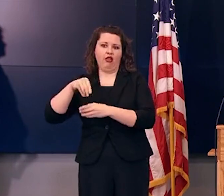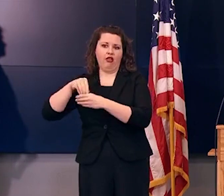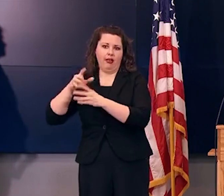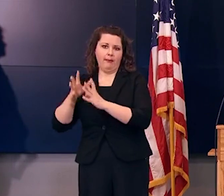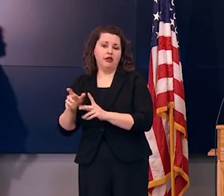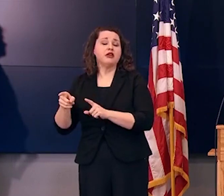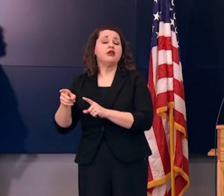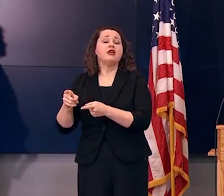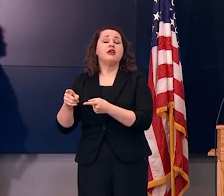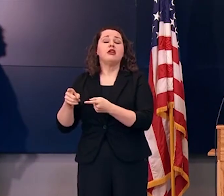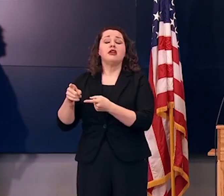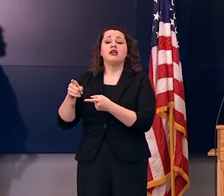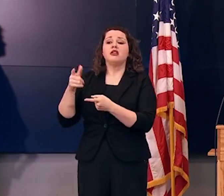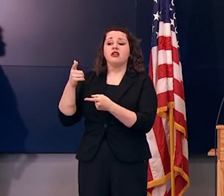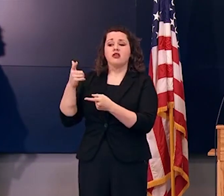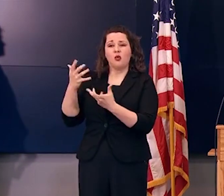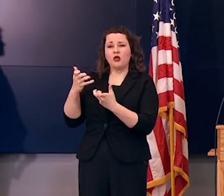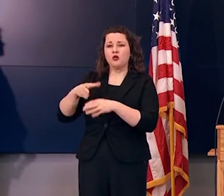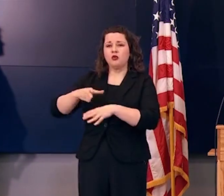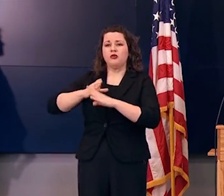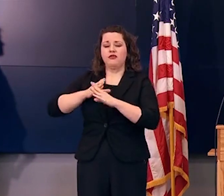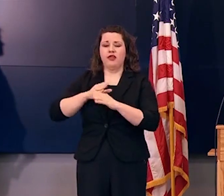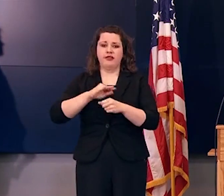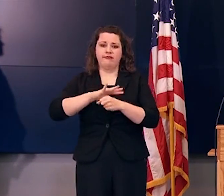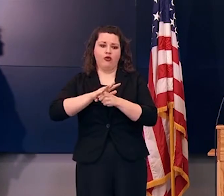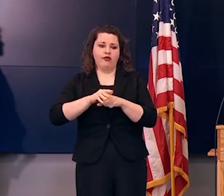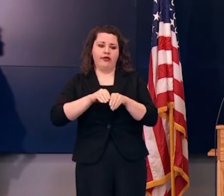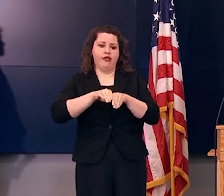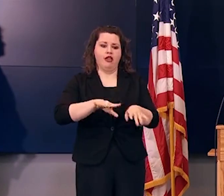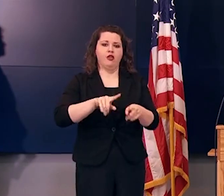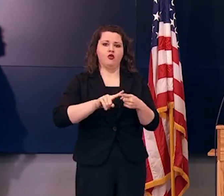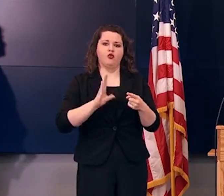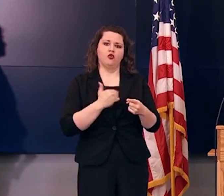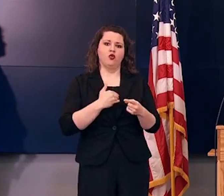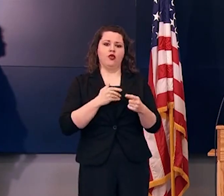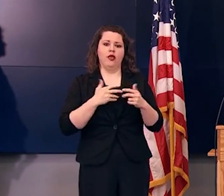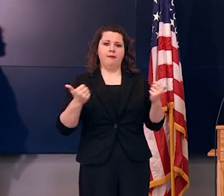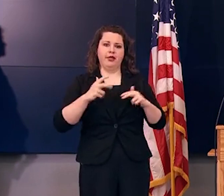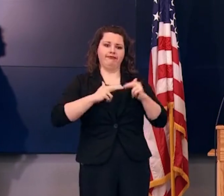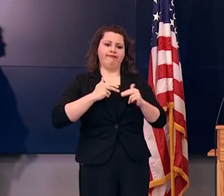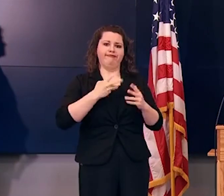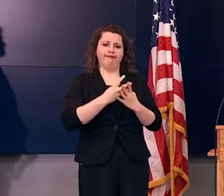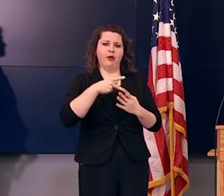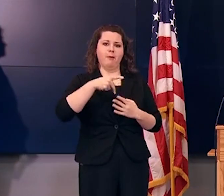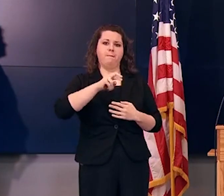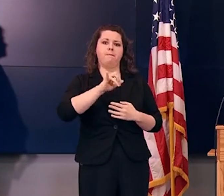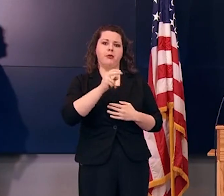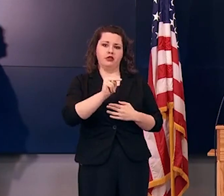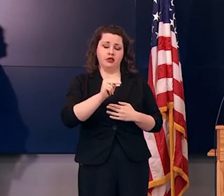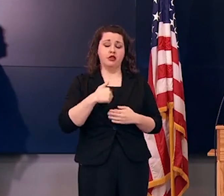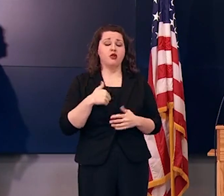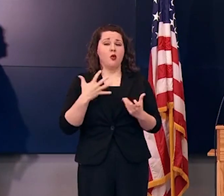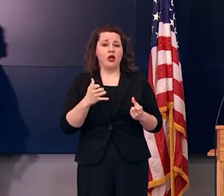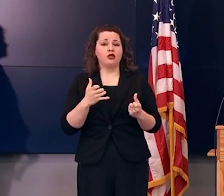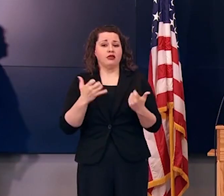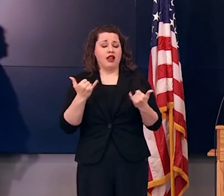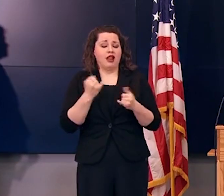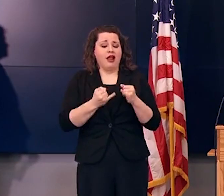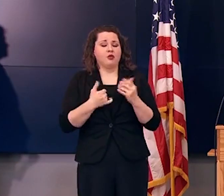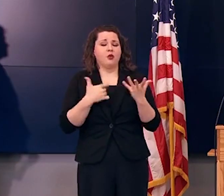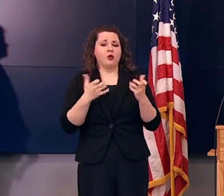opportunity to introduce COVID-19 into our prisons. One of the last strategies we're working on is reducing the prison